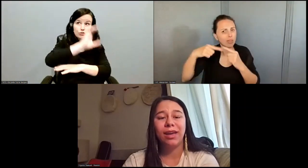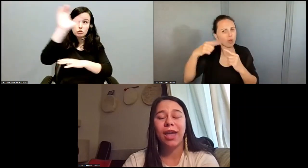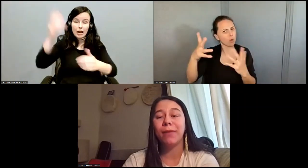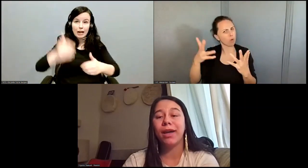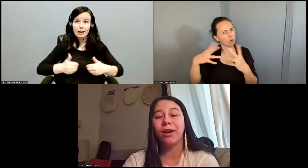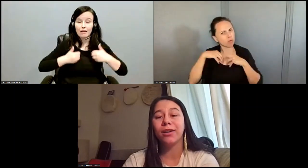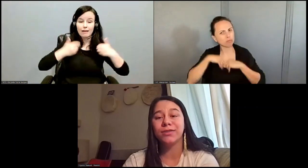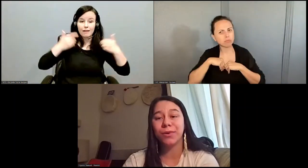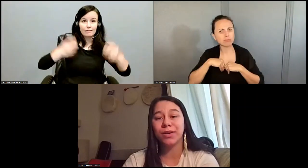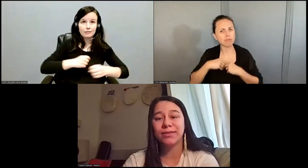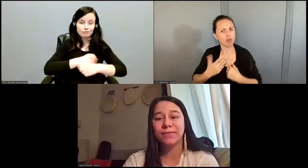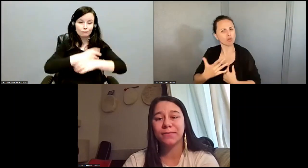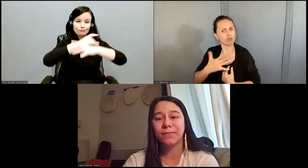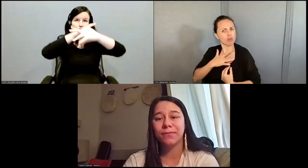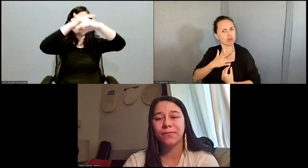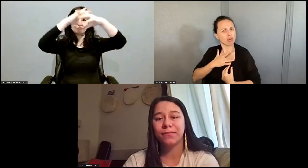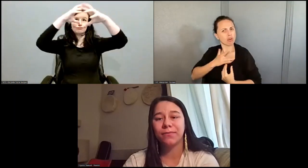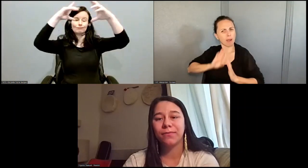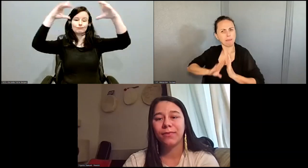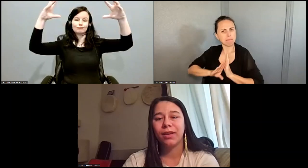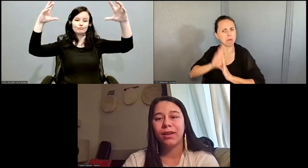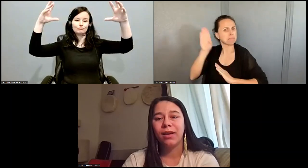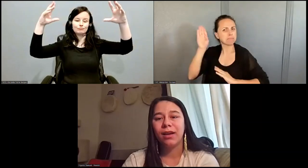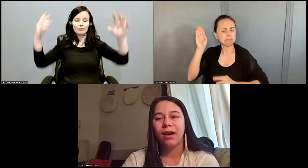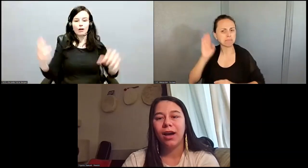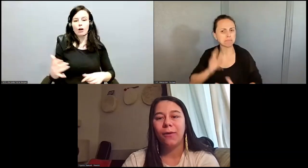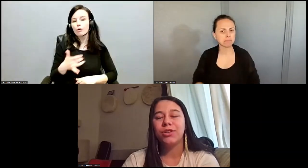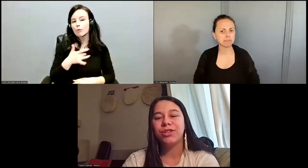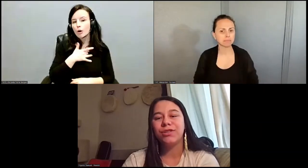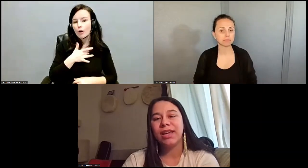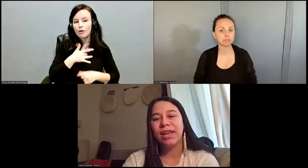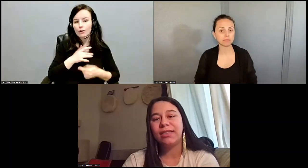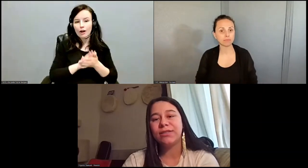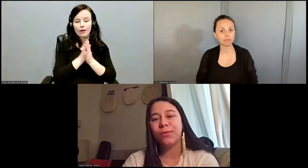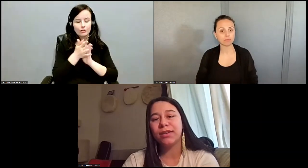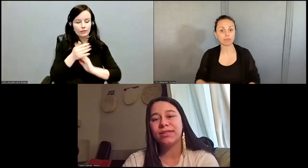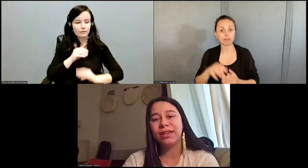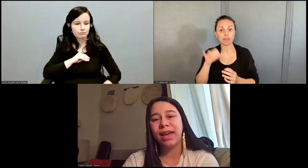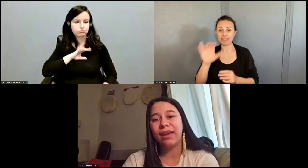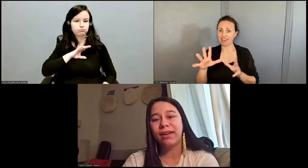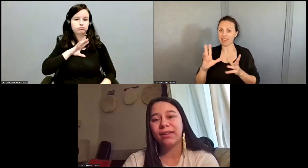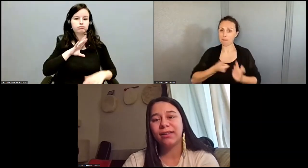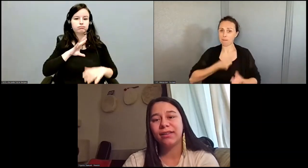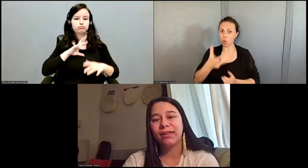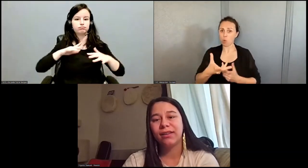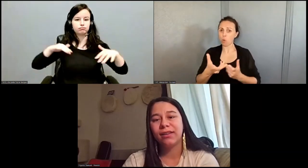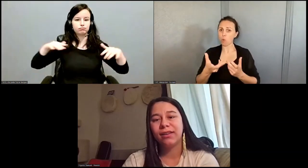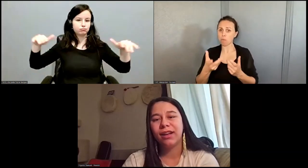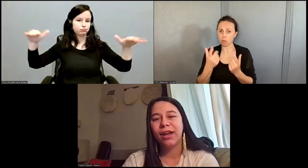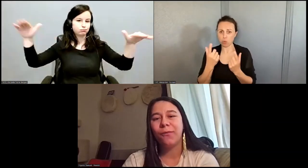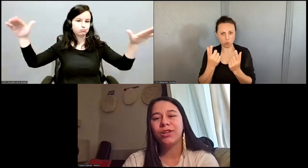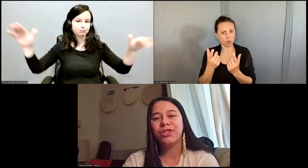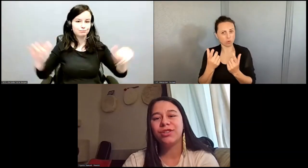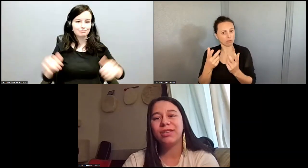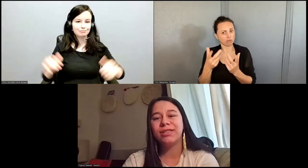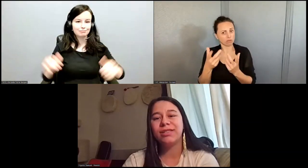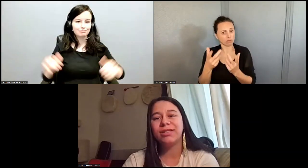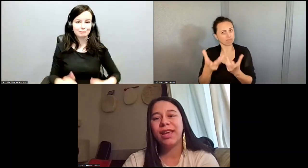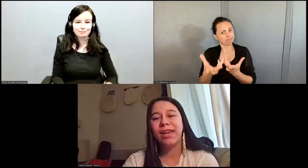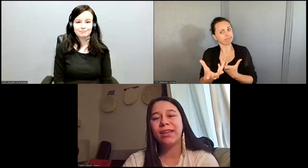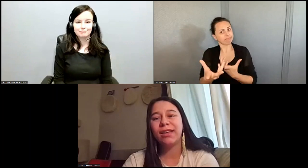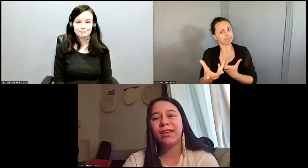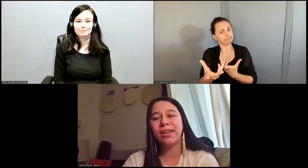me, and my heart soars. I want you to take these words today, and I want you